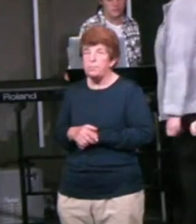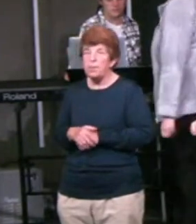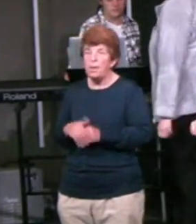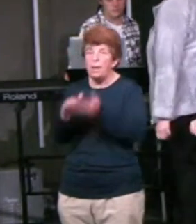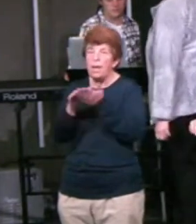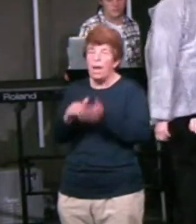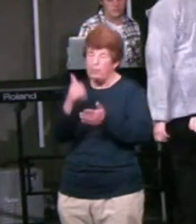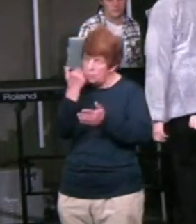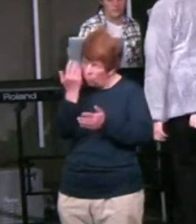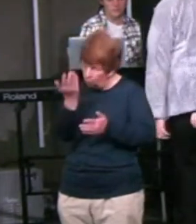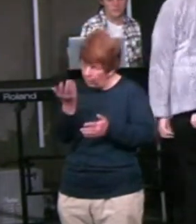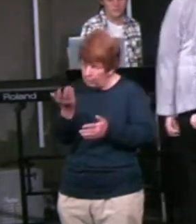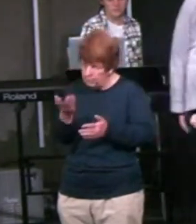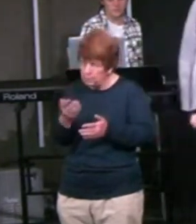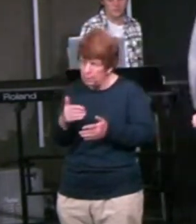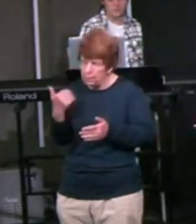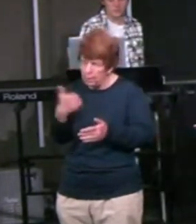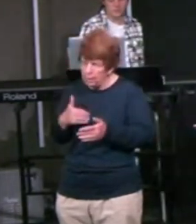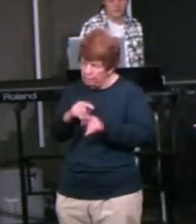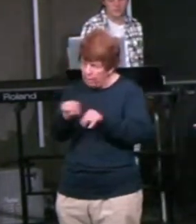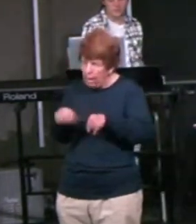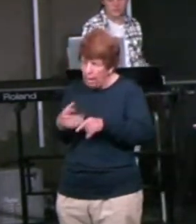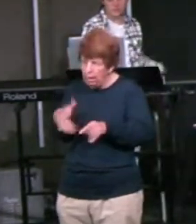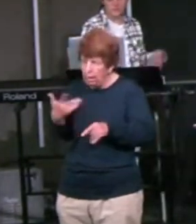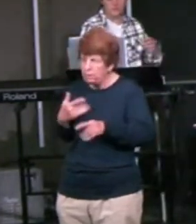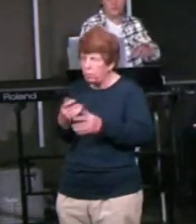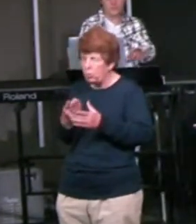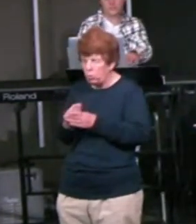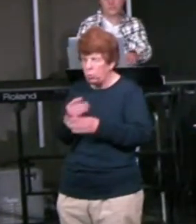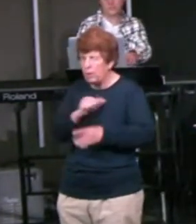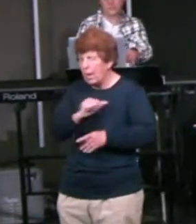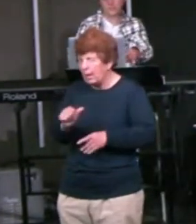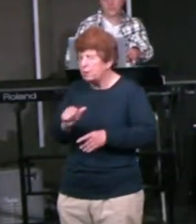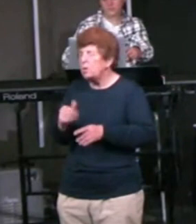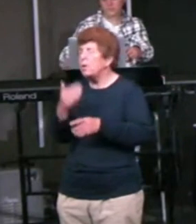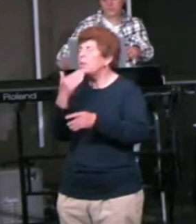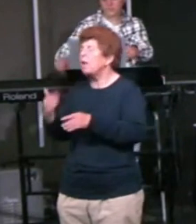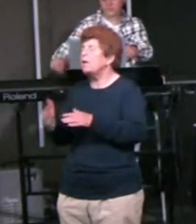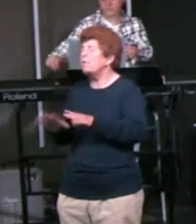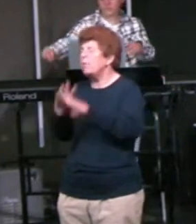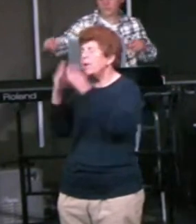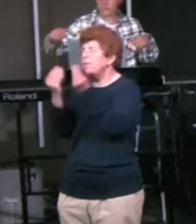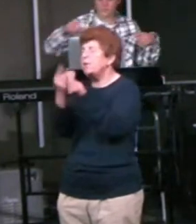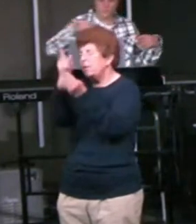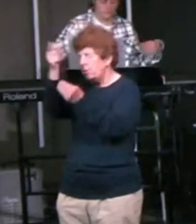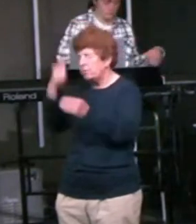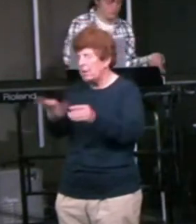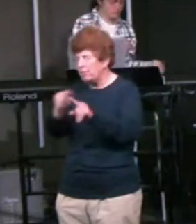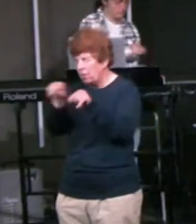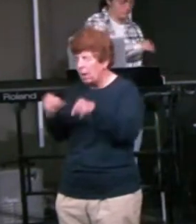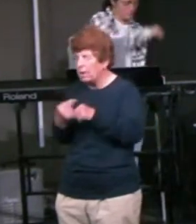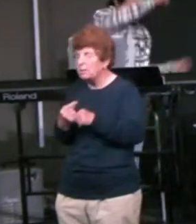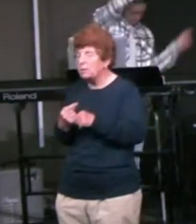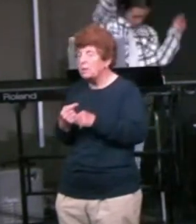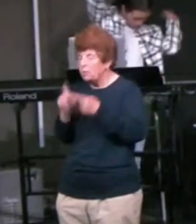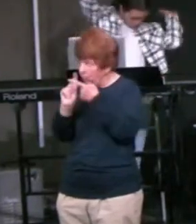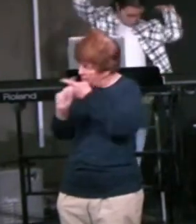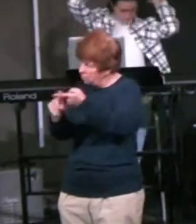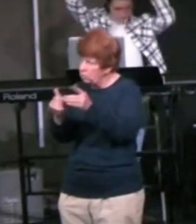Help us always to live our lives out of an attitude of gratitude for all that you have done for us and continue to do for